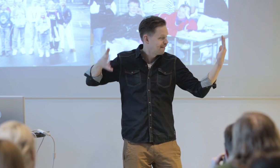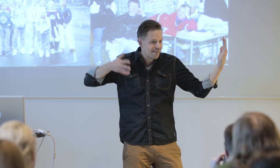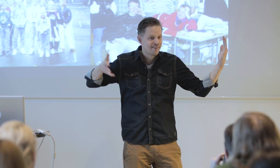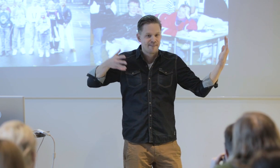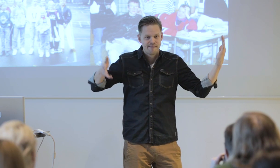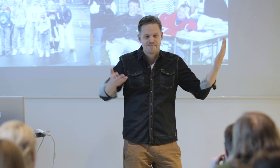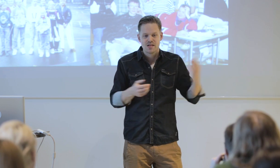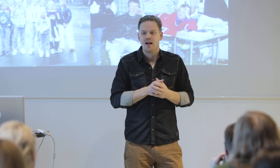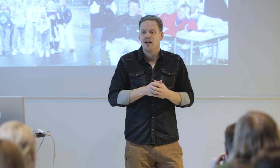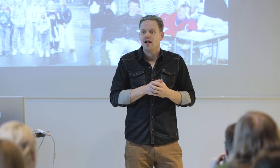same time.